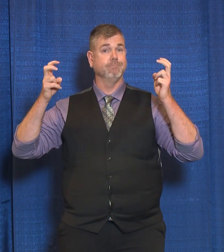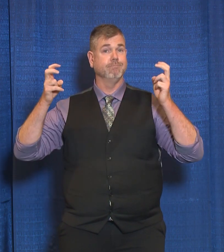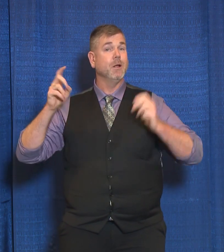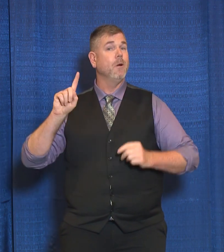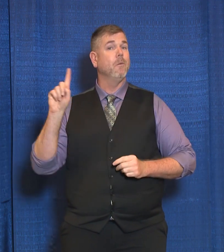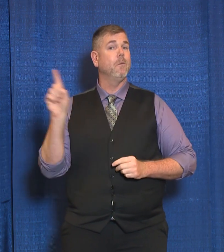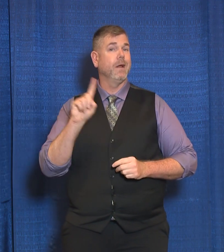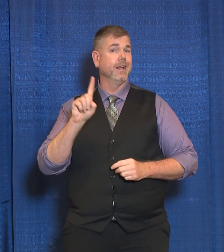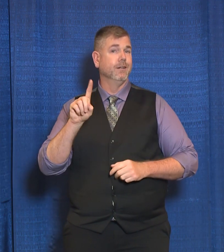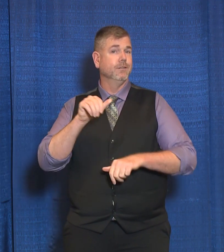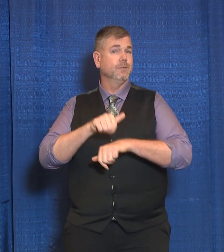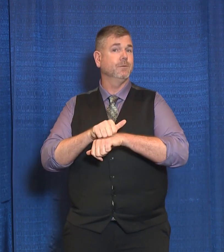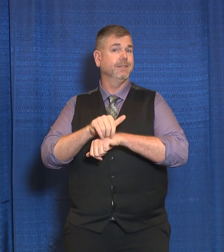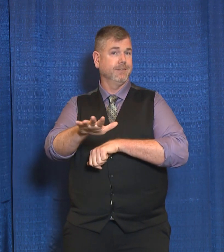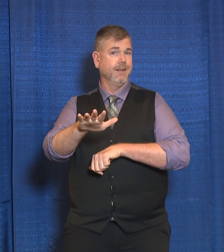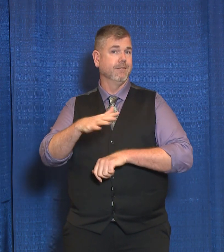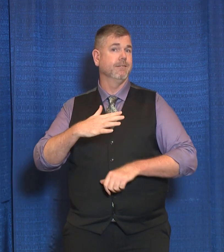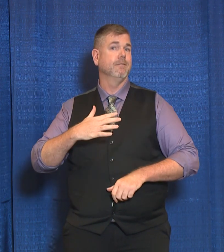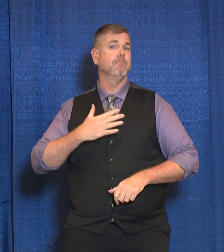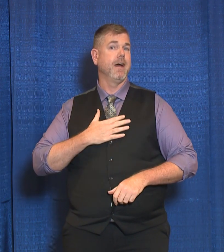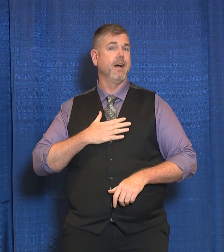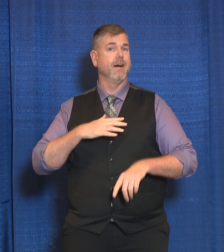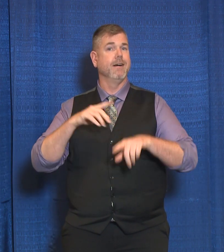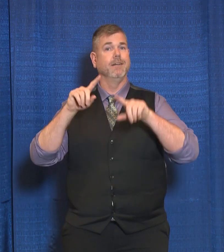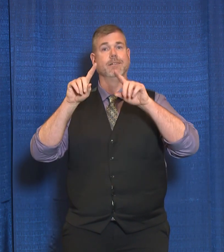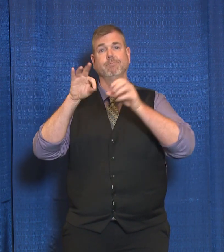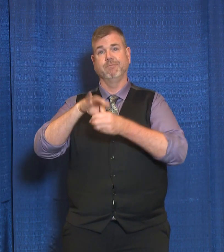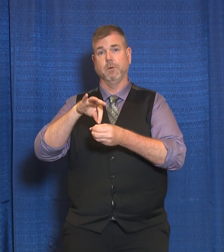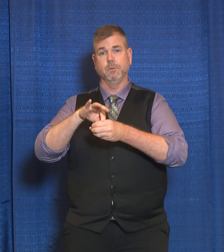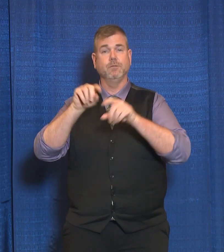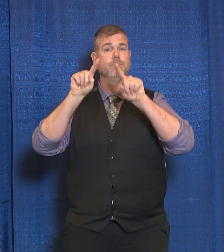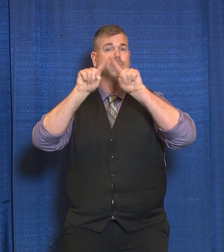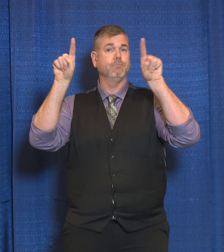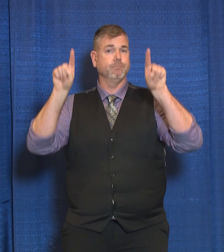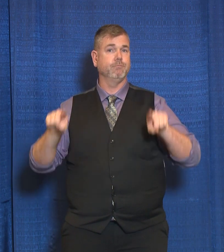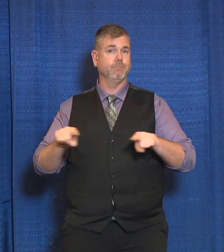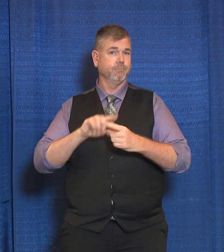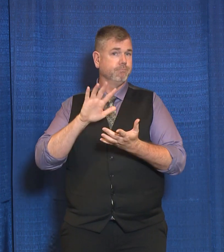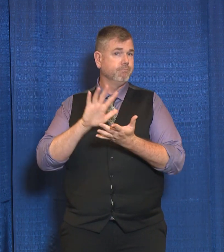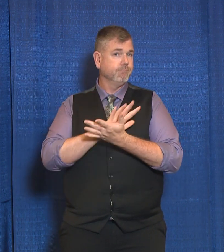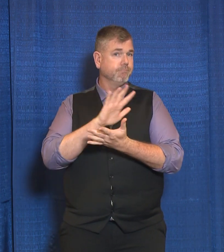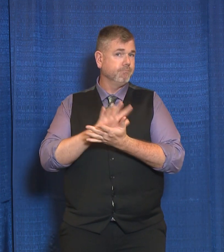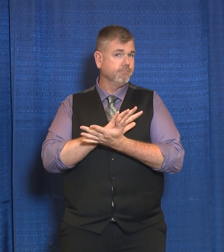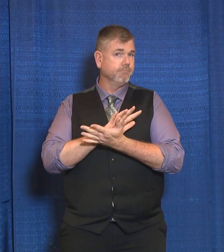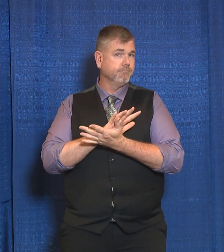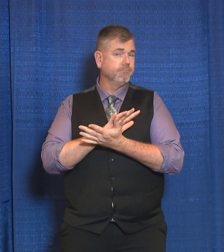Where to send my ballot? Military and overseas voters only.